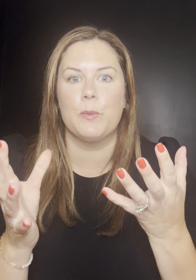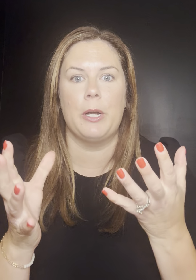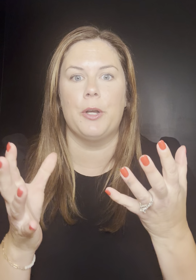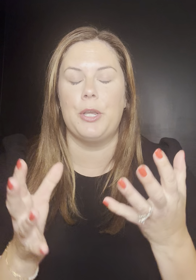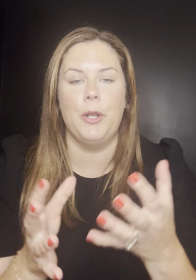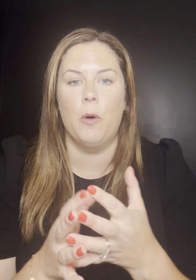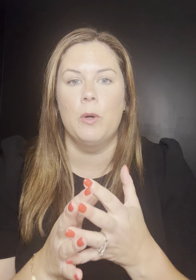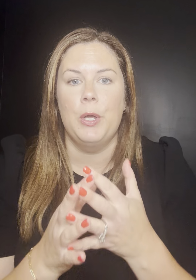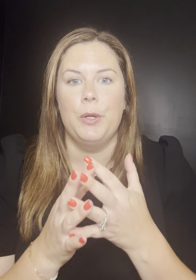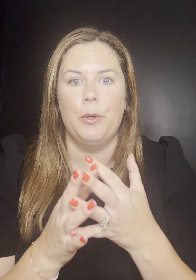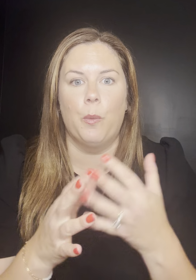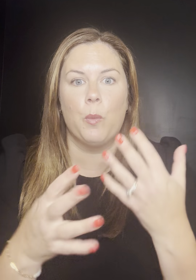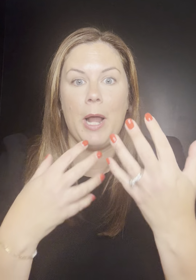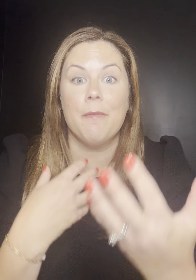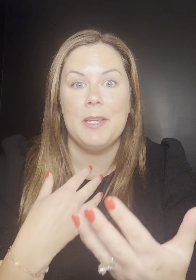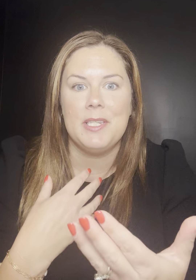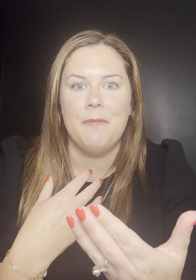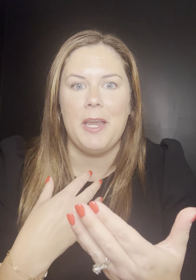where, we're not face-to-face,